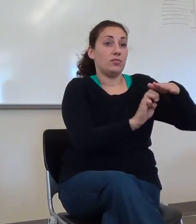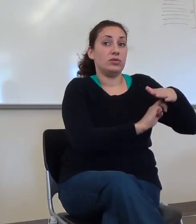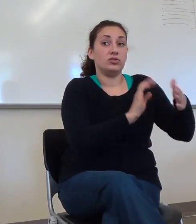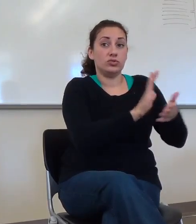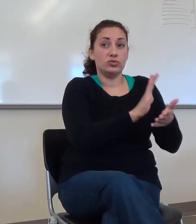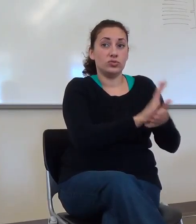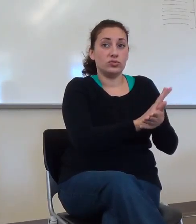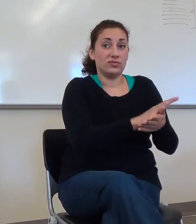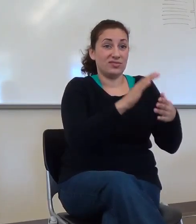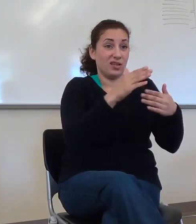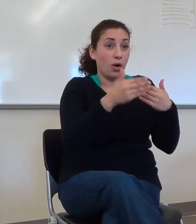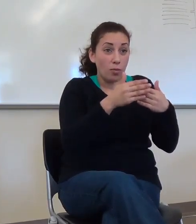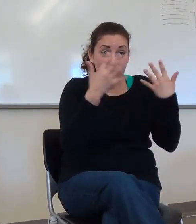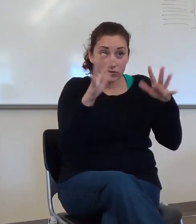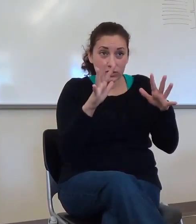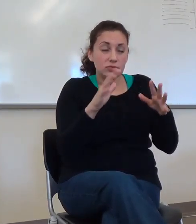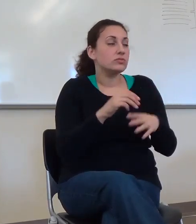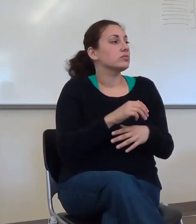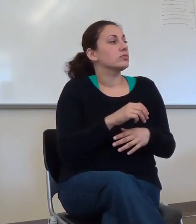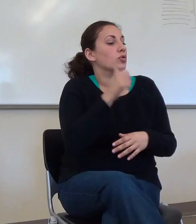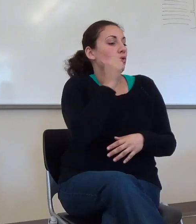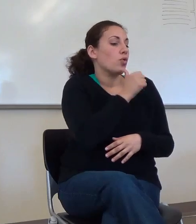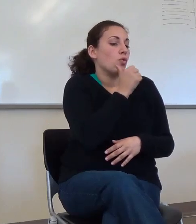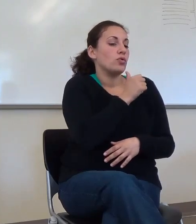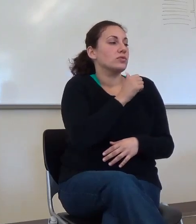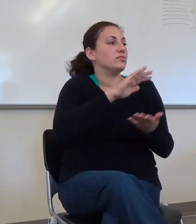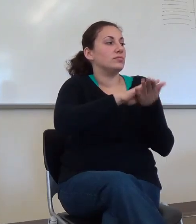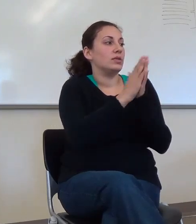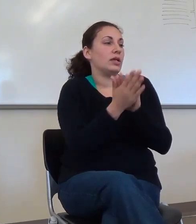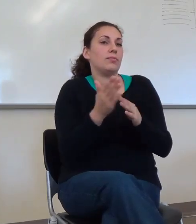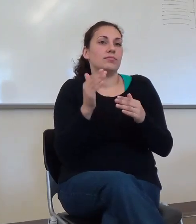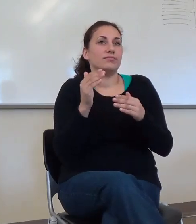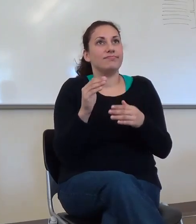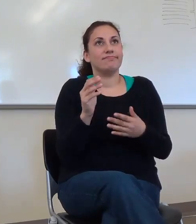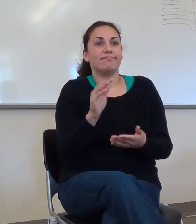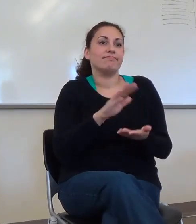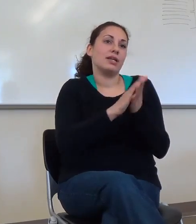become adults, okay? So they create temporary embarrassment.